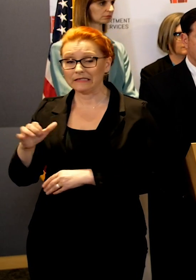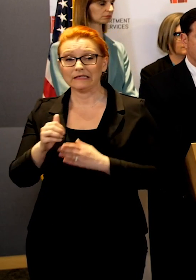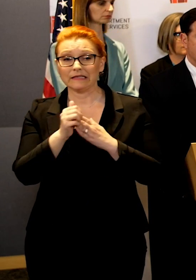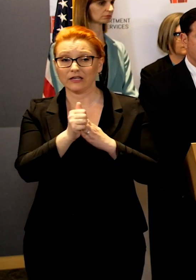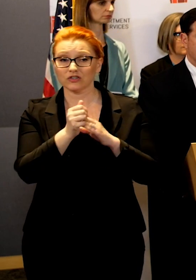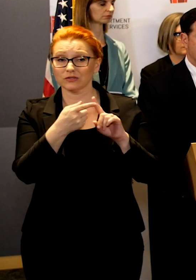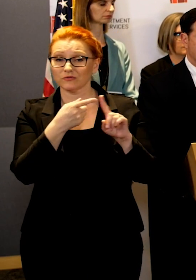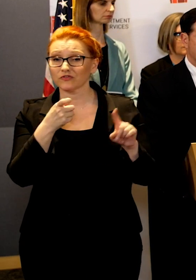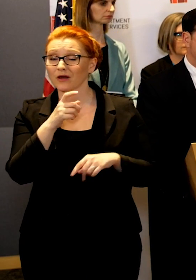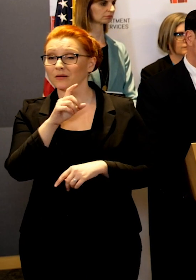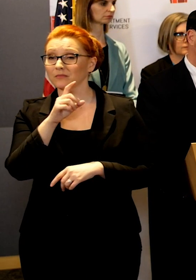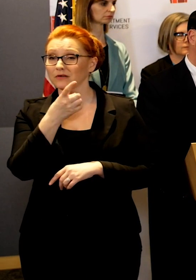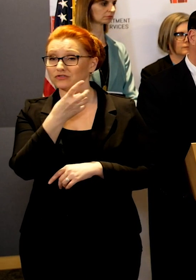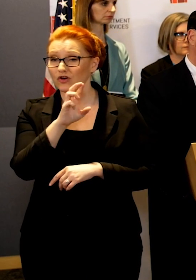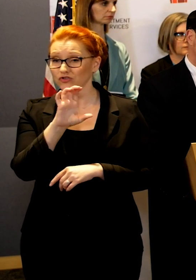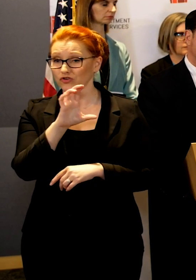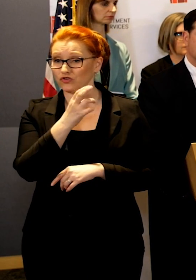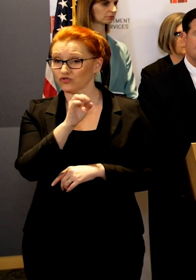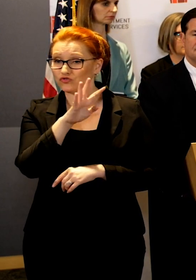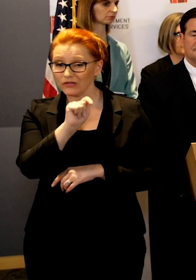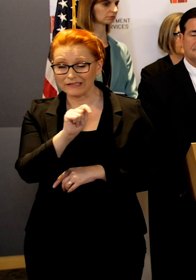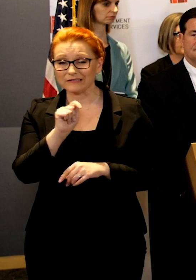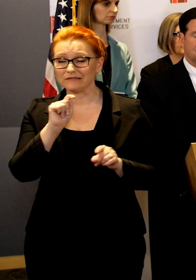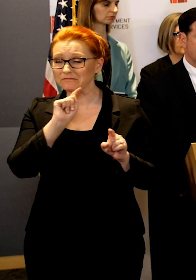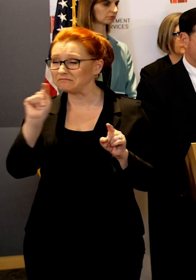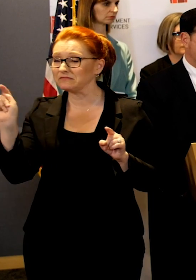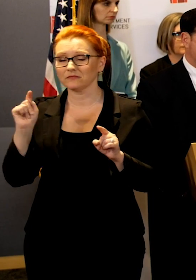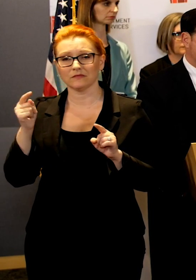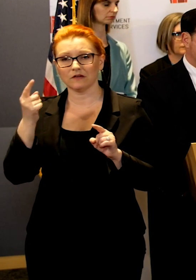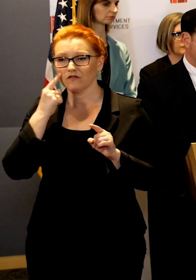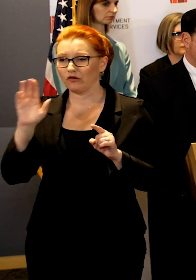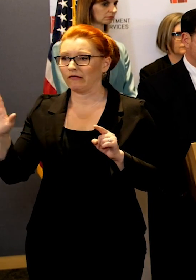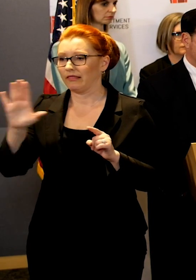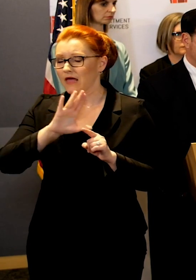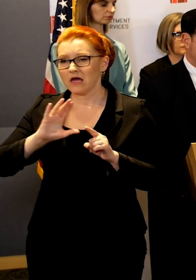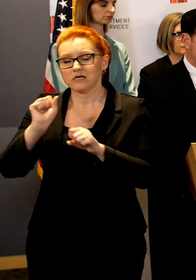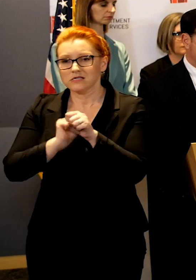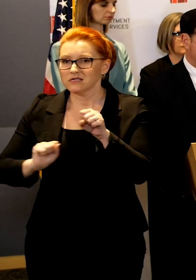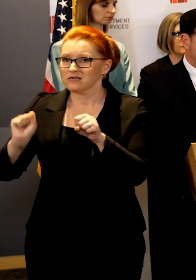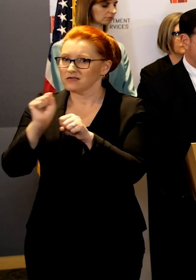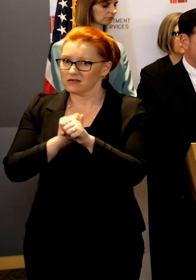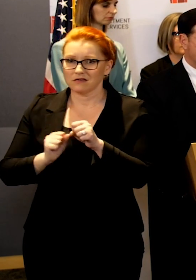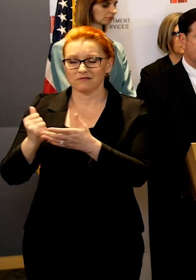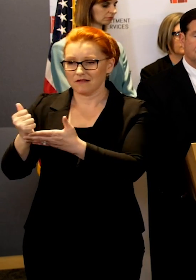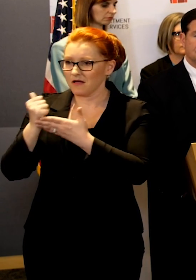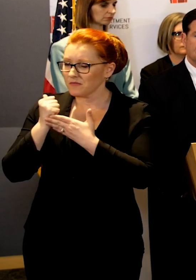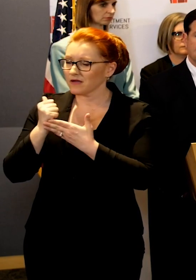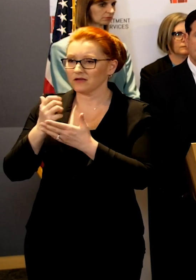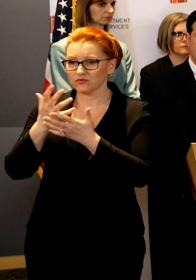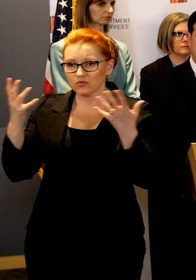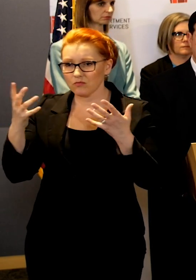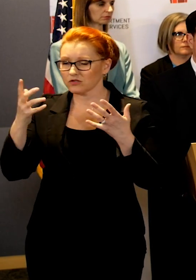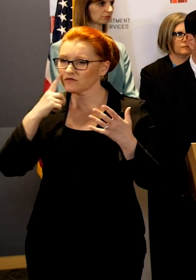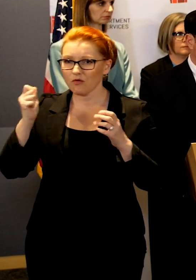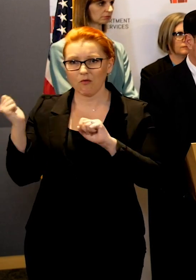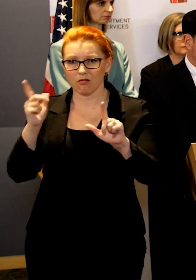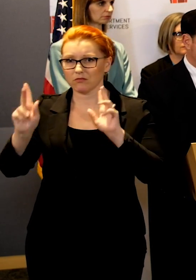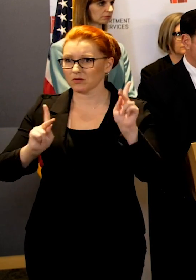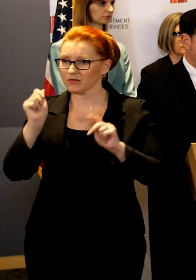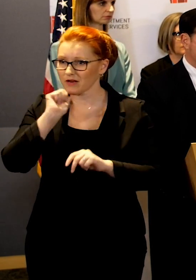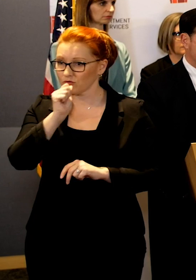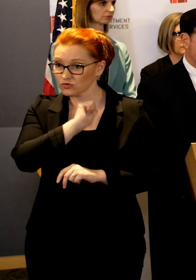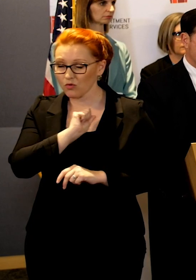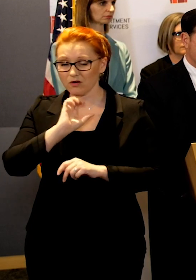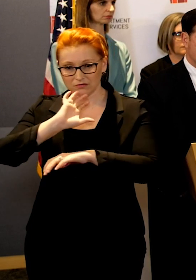Christ for their effort and all of us at Arizona getting access to